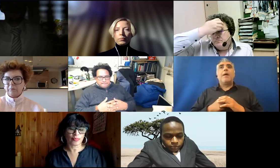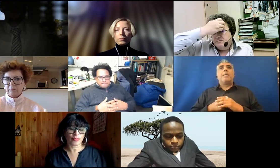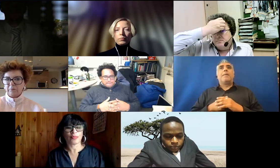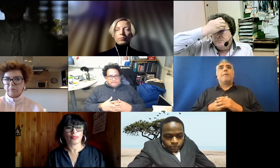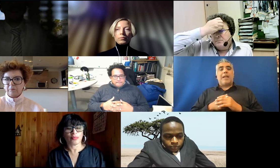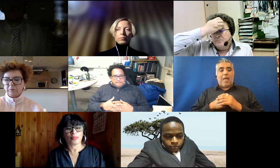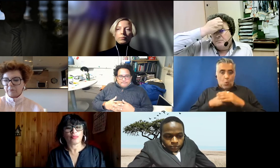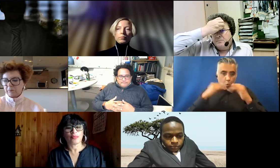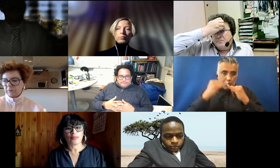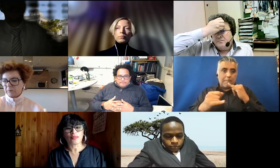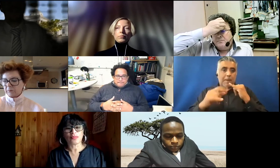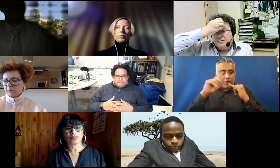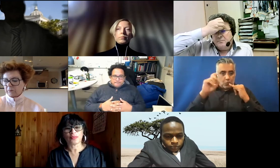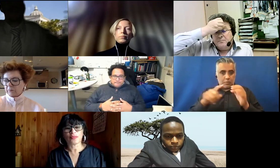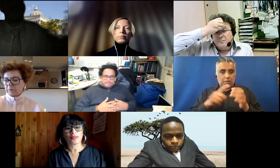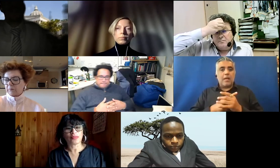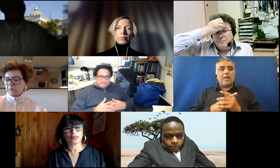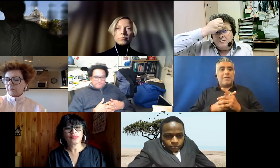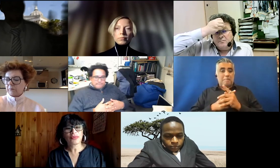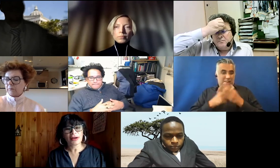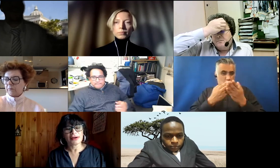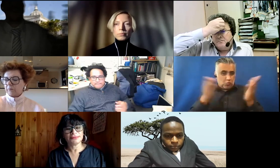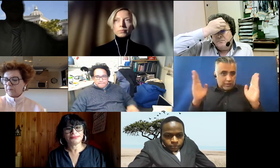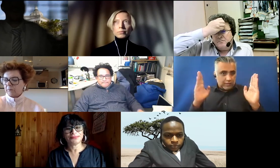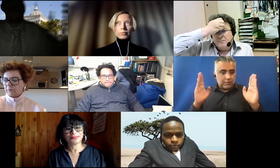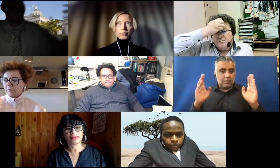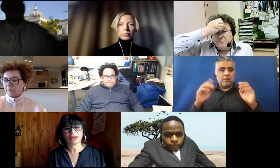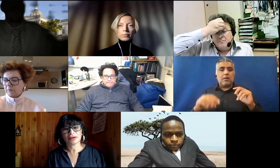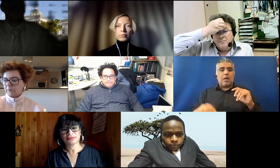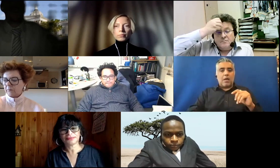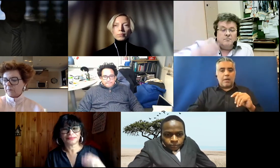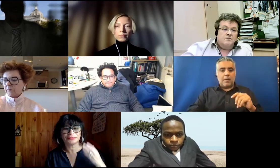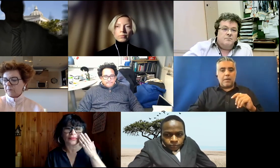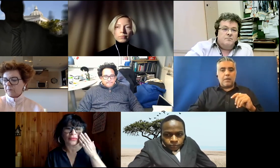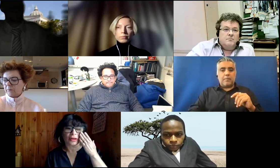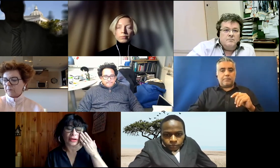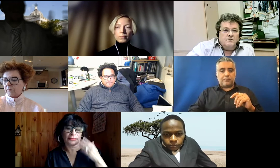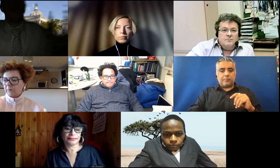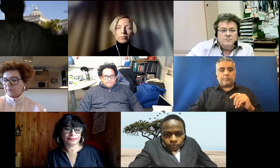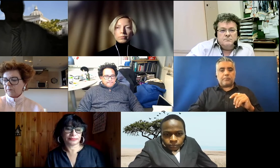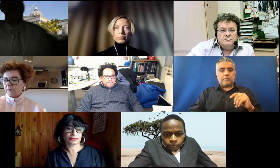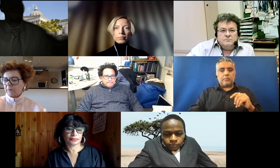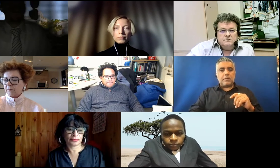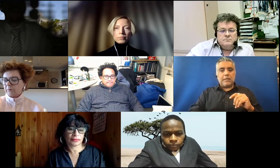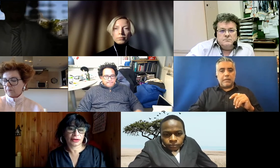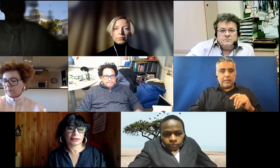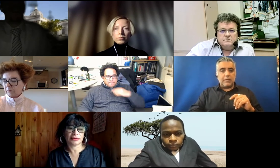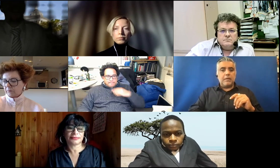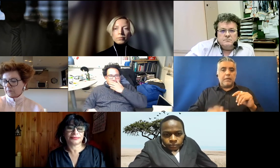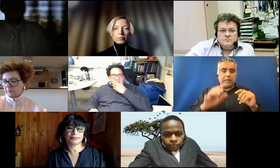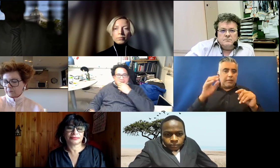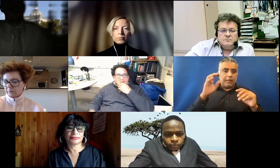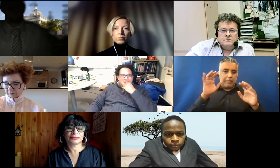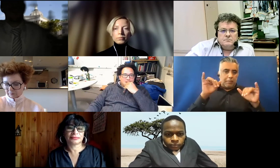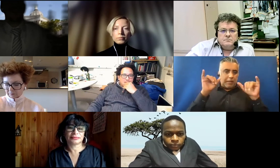last question, and that's to all of you. And I suggest maybe we go in a similar or in the same order as we've